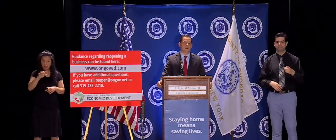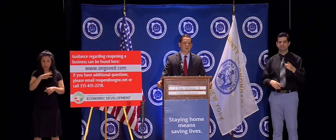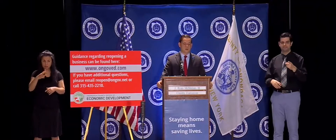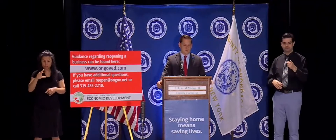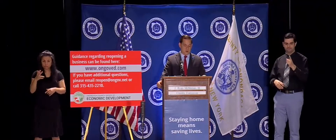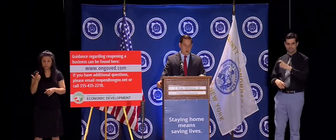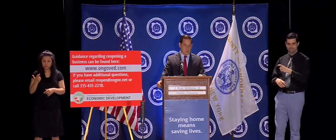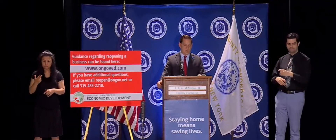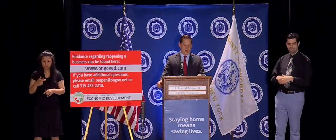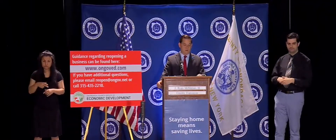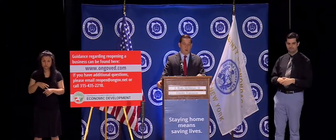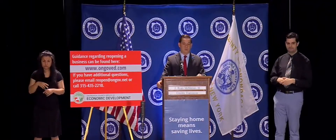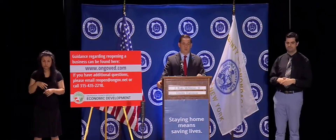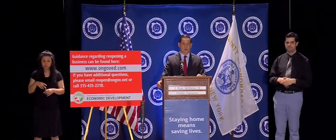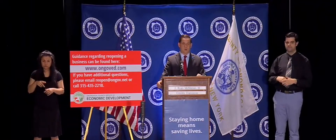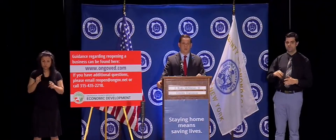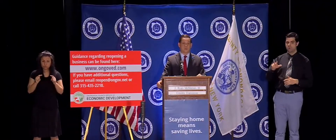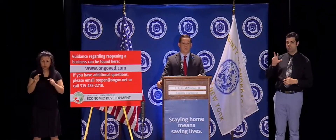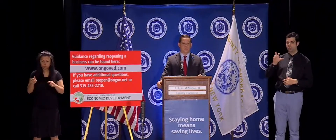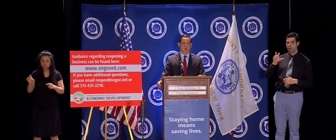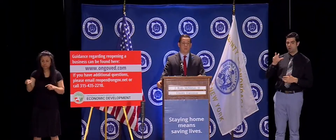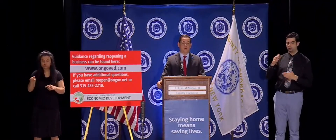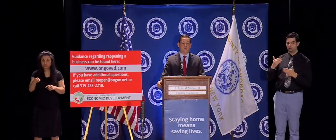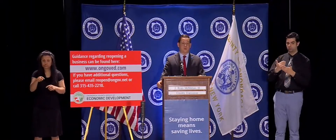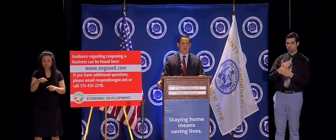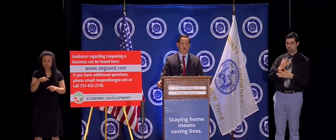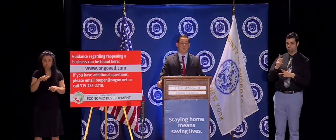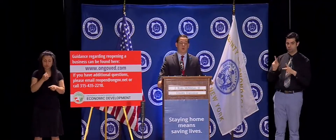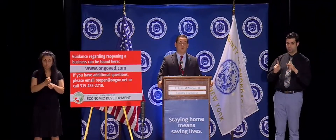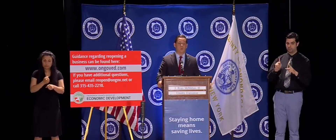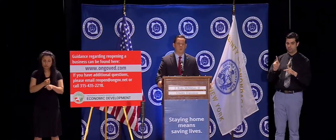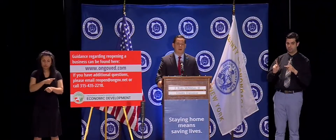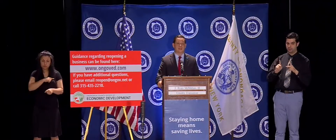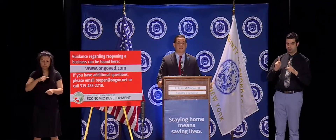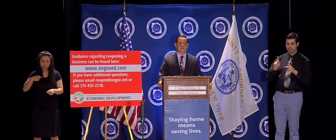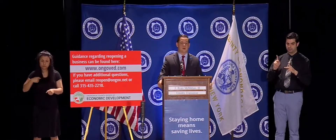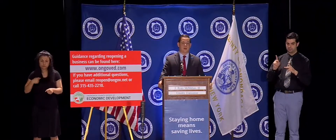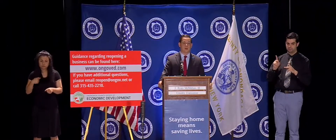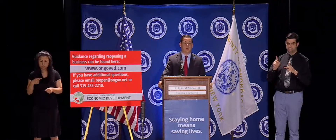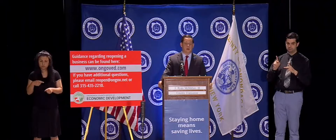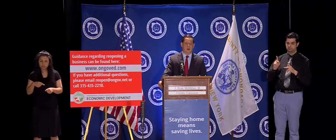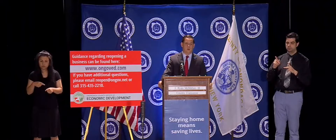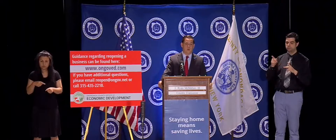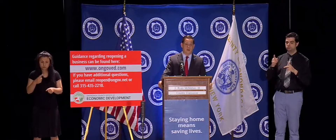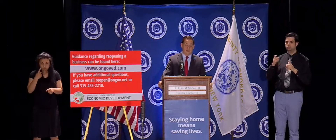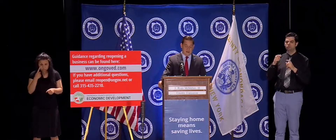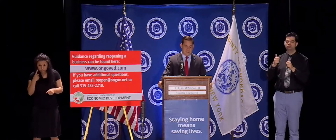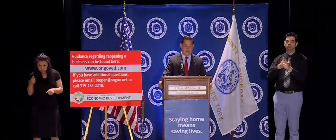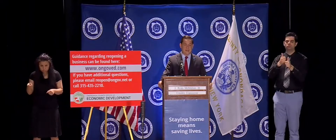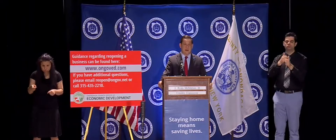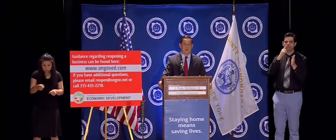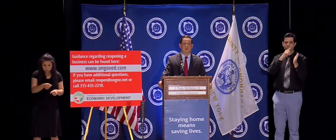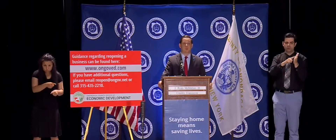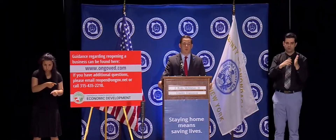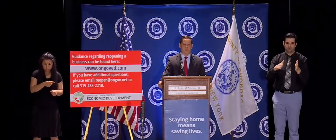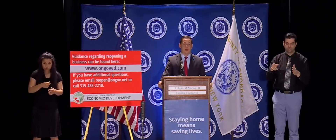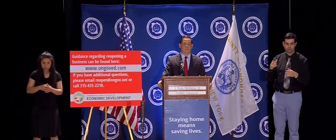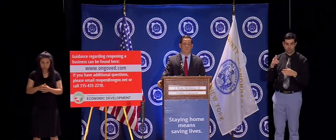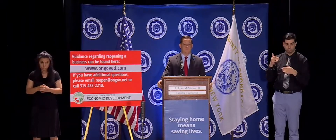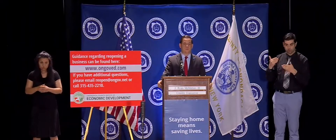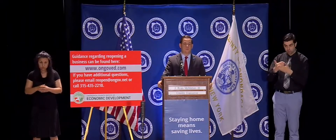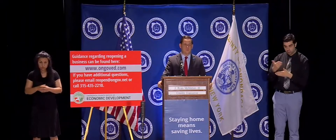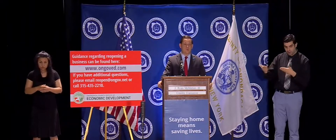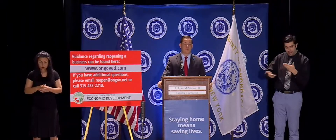tracers? We have cross-trained workers from other departments when necessary. We have not needed them at this point